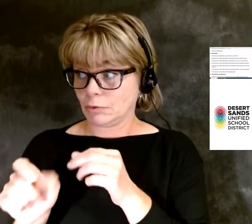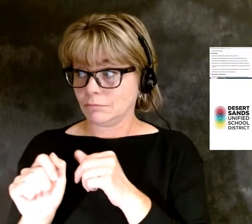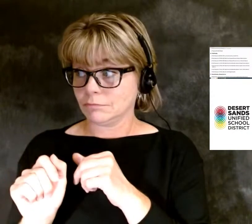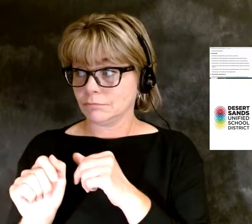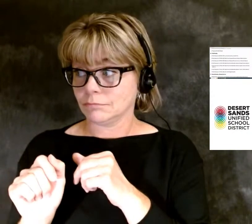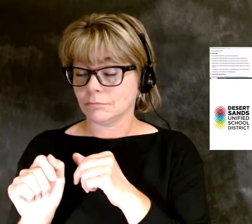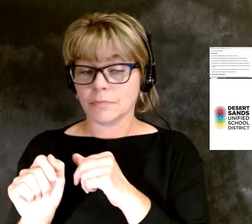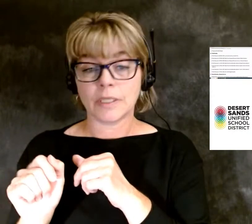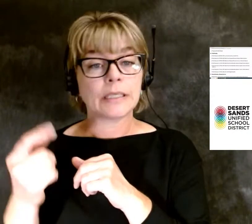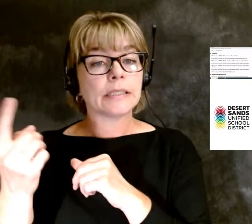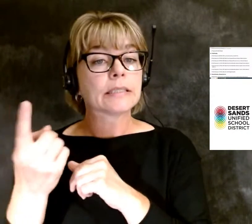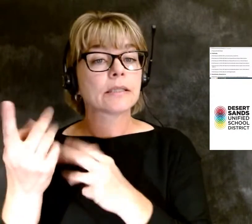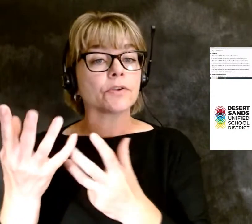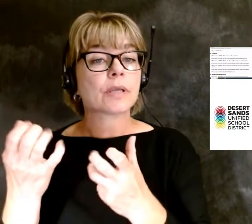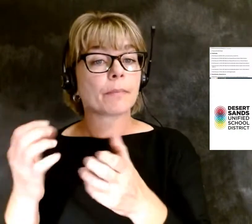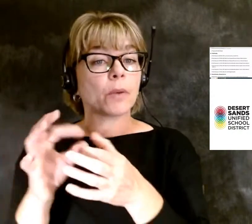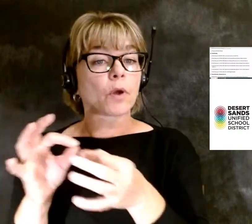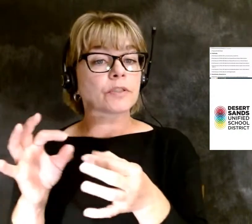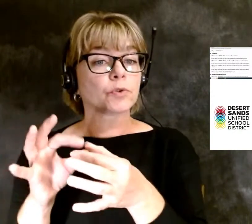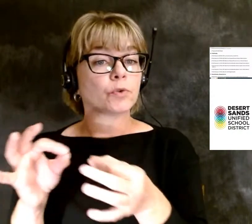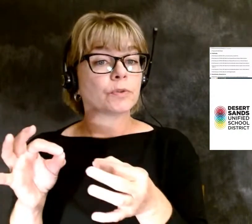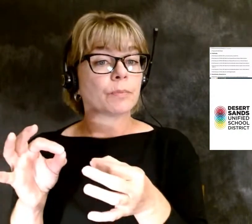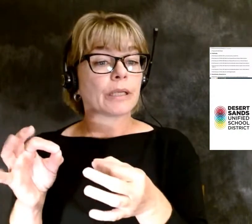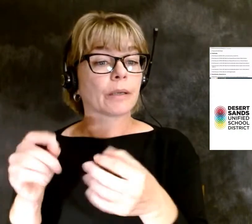Is there anyone wishing to speak on this item?